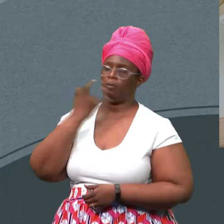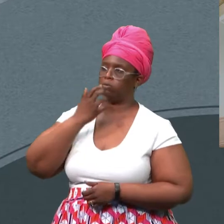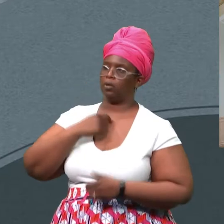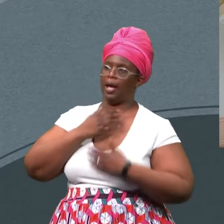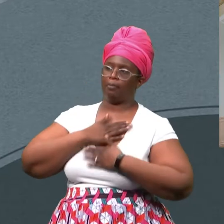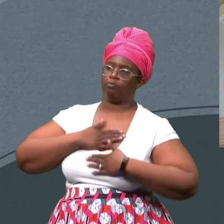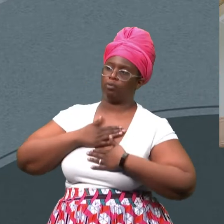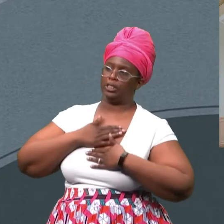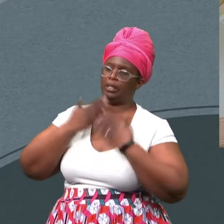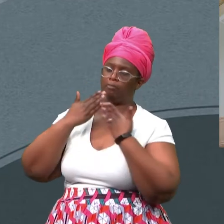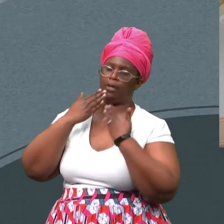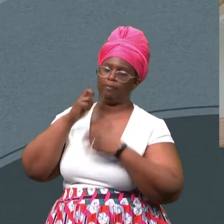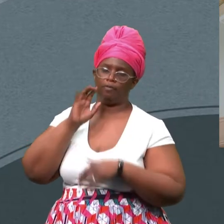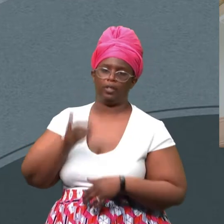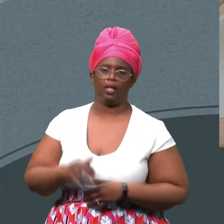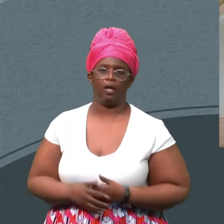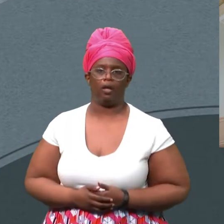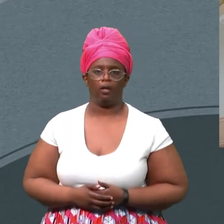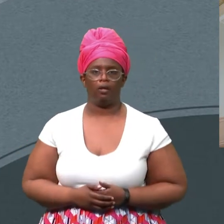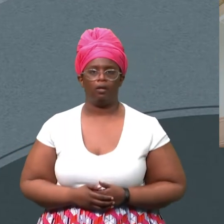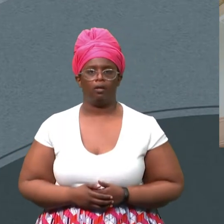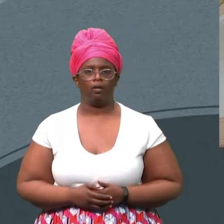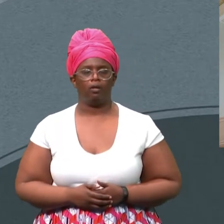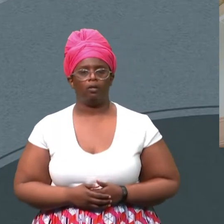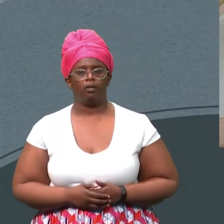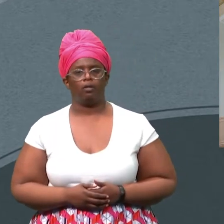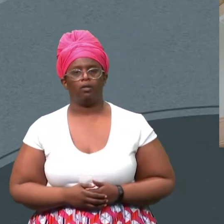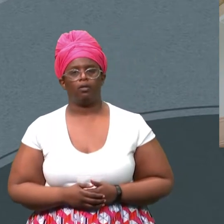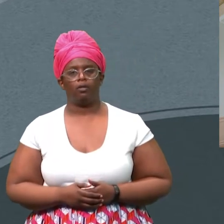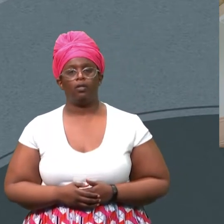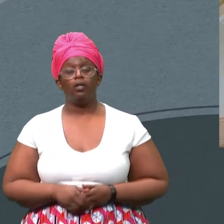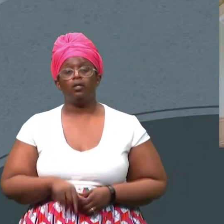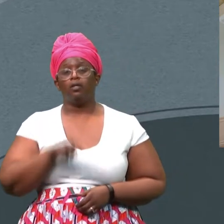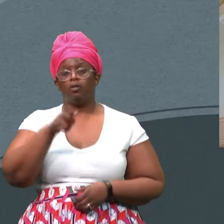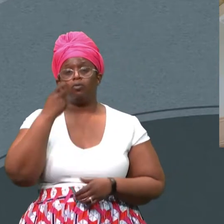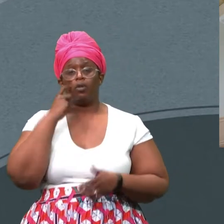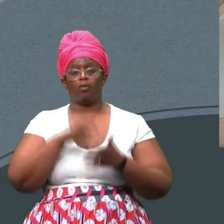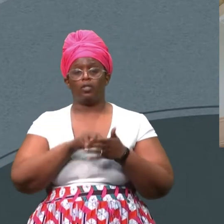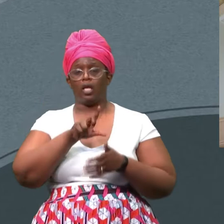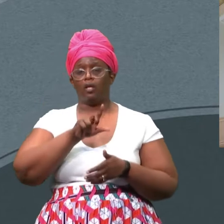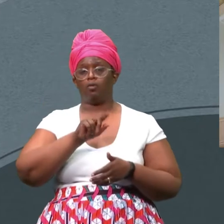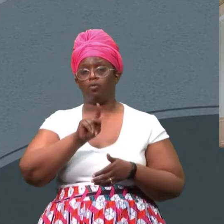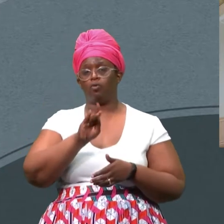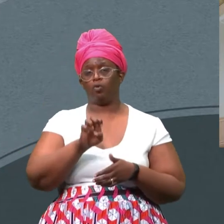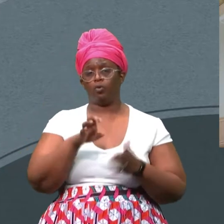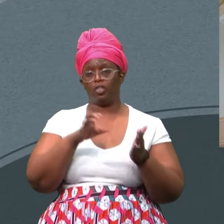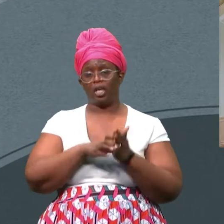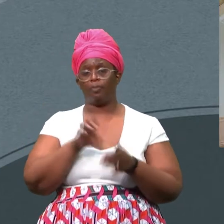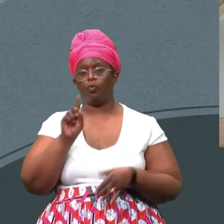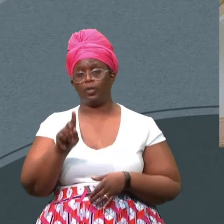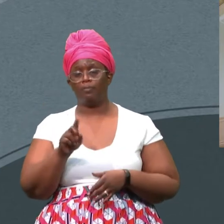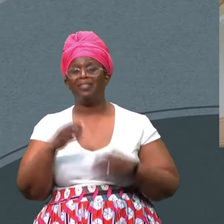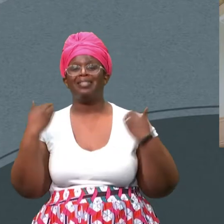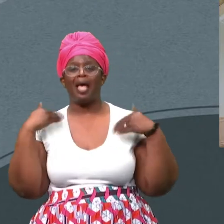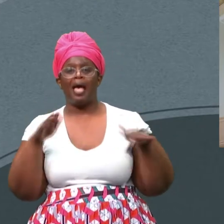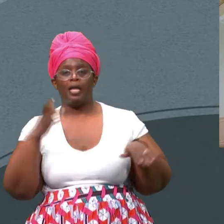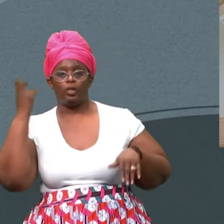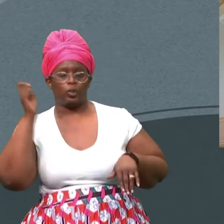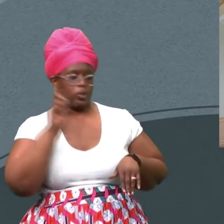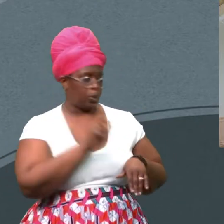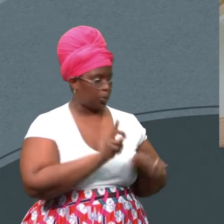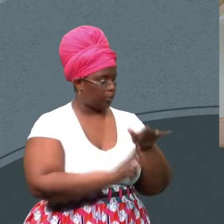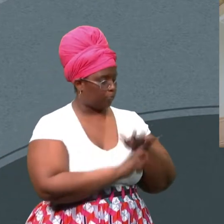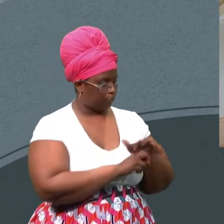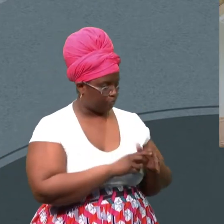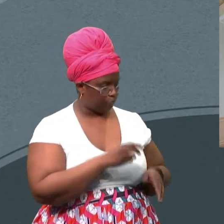grace. When you begin looking at it earlier on the text in Luke chapter 1, the angel appears to Mary. And when the angel appears